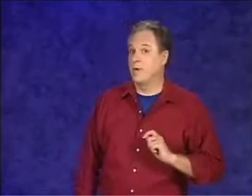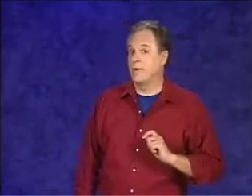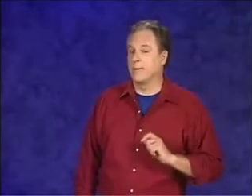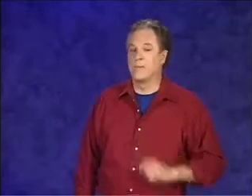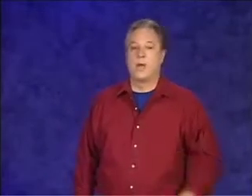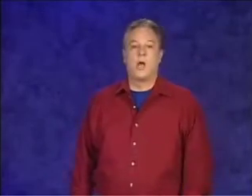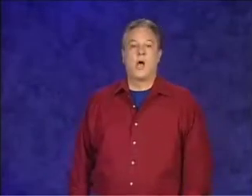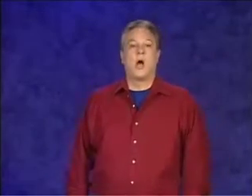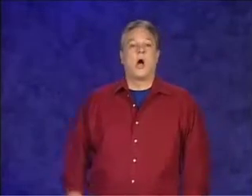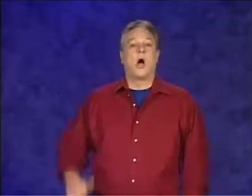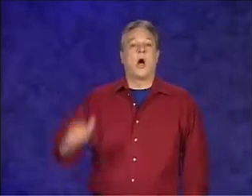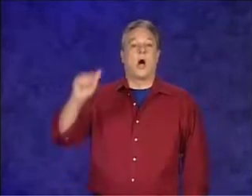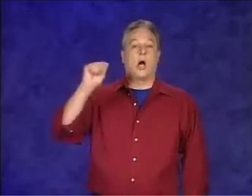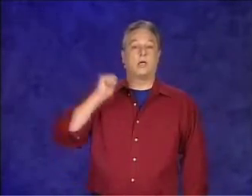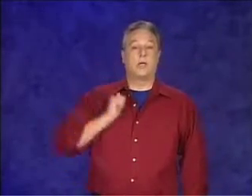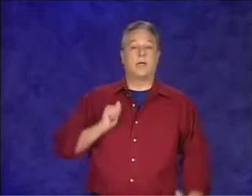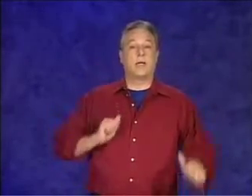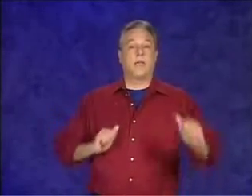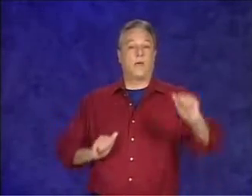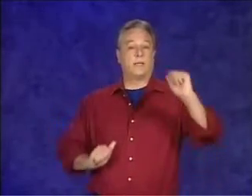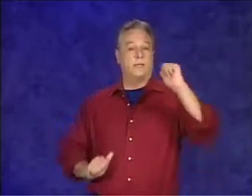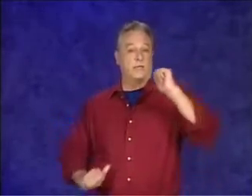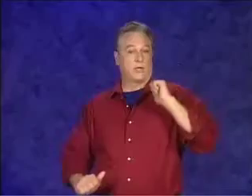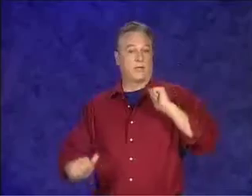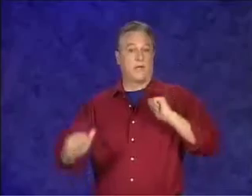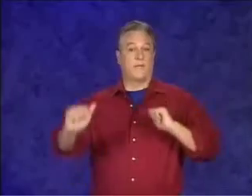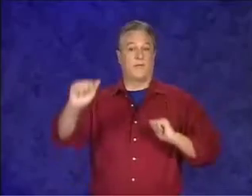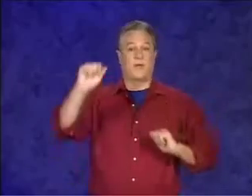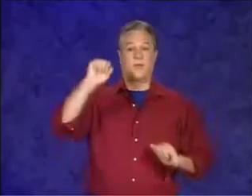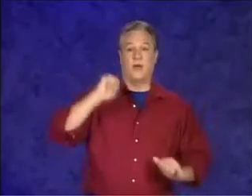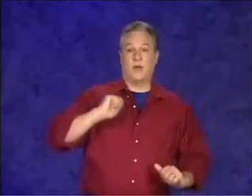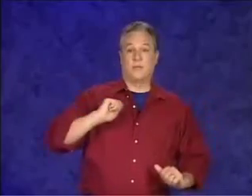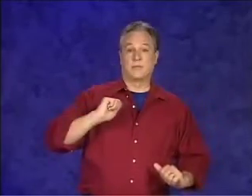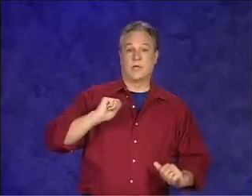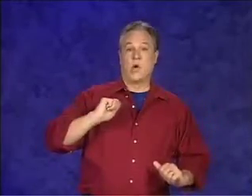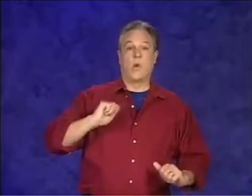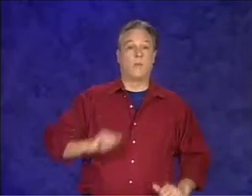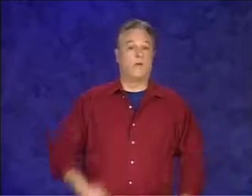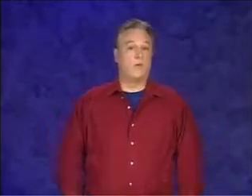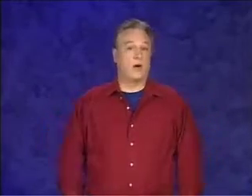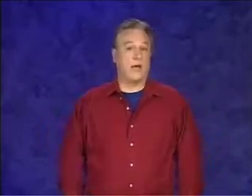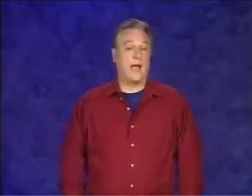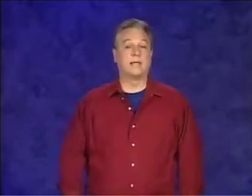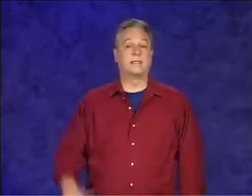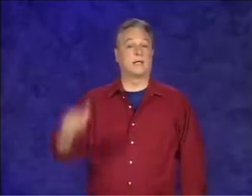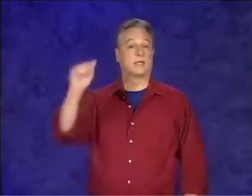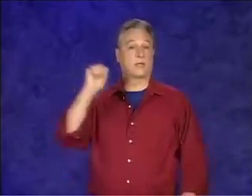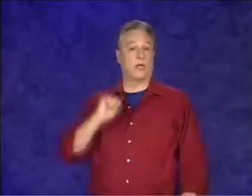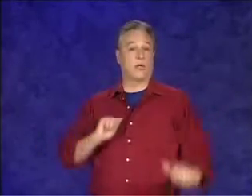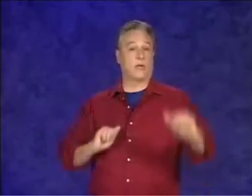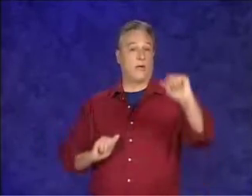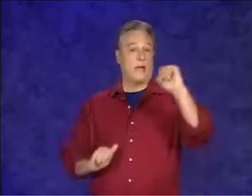way. Alternately pointing to yourself with your thumbs while moving your hands in a circular